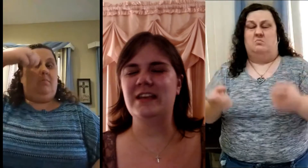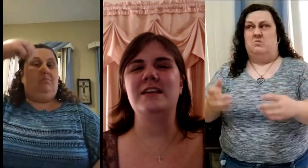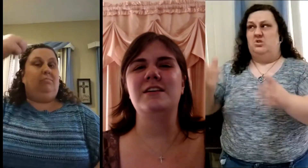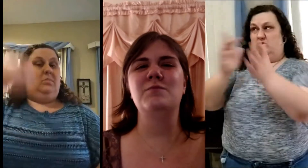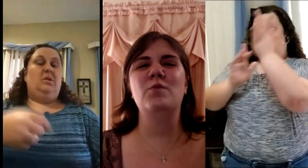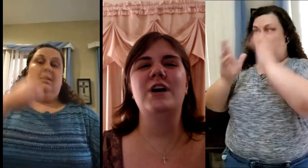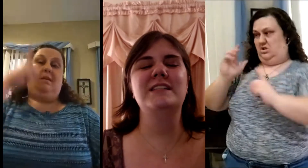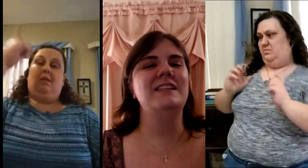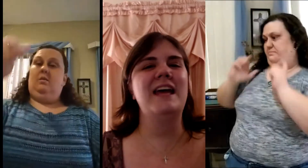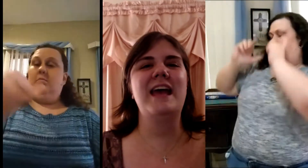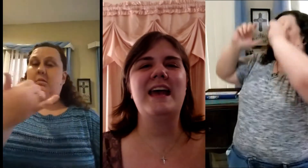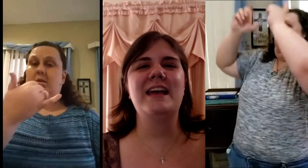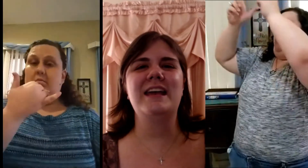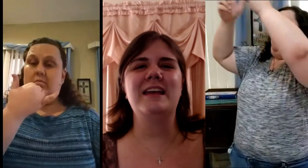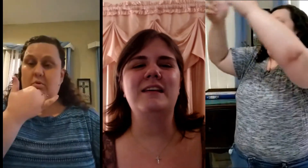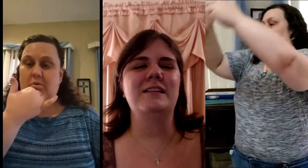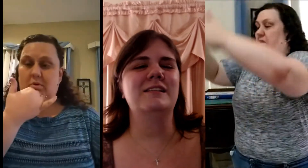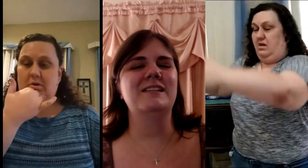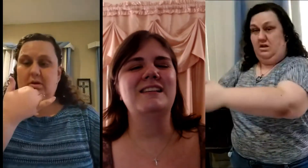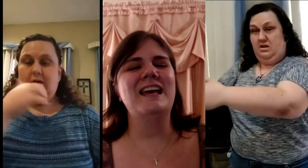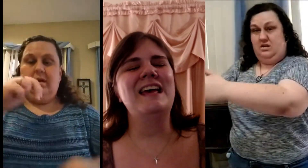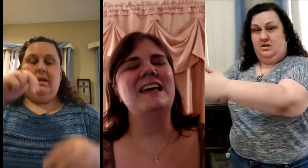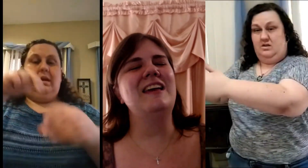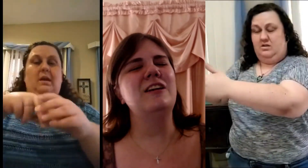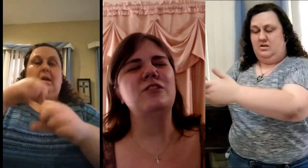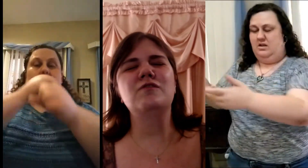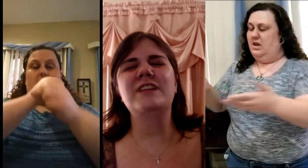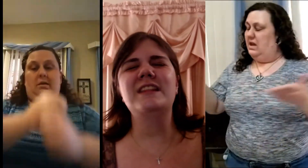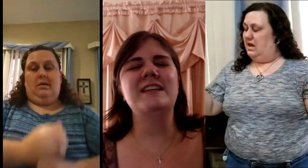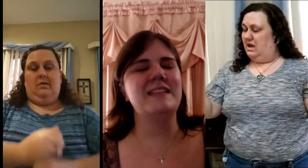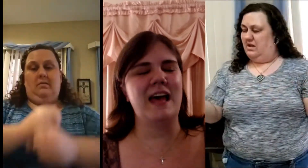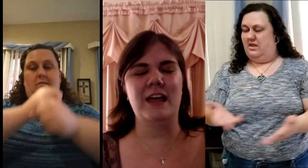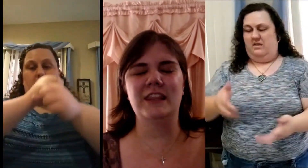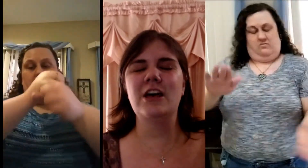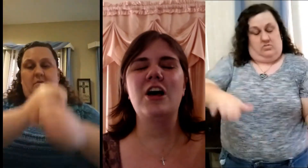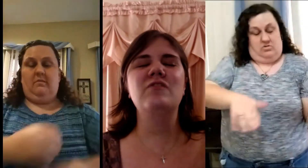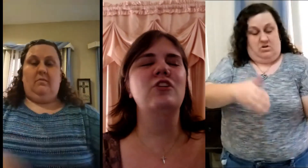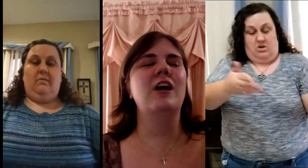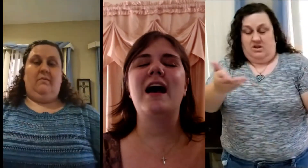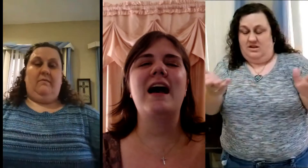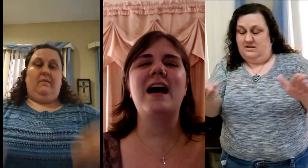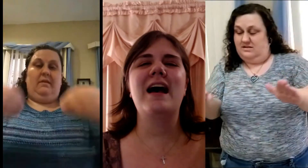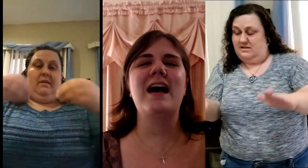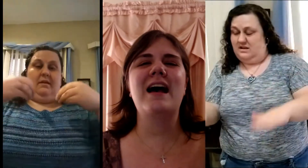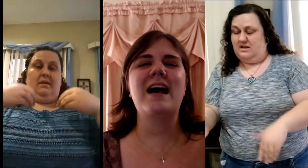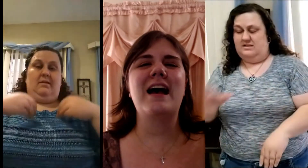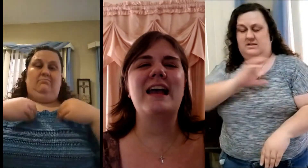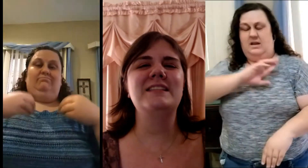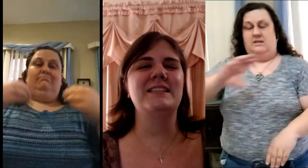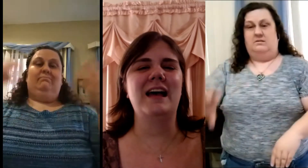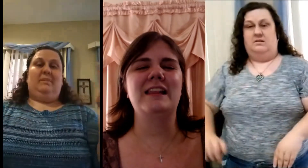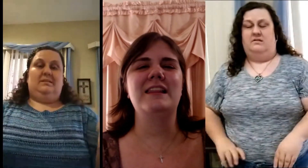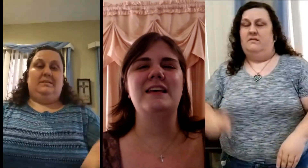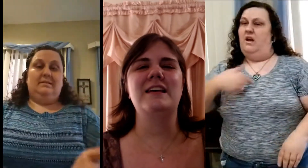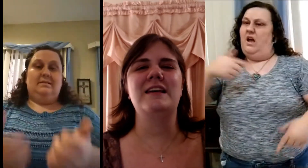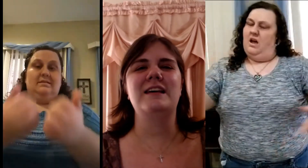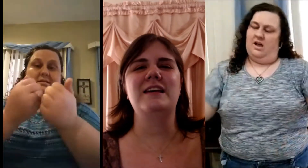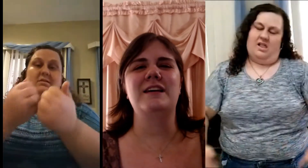on him was laid. Here in the death of Christ